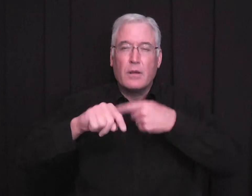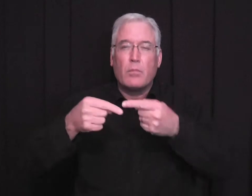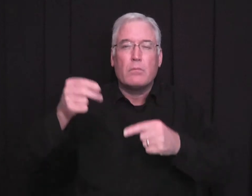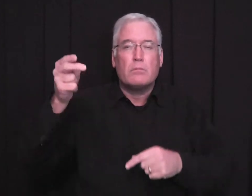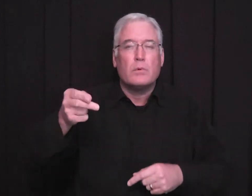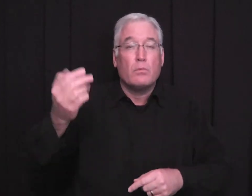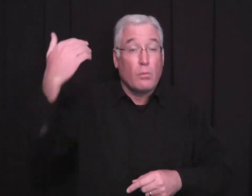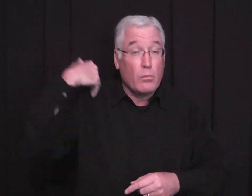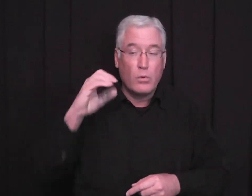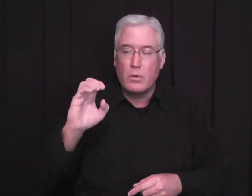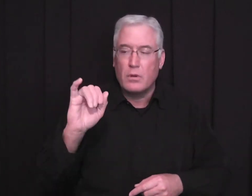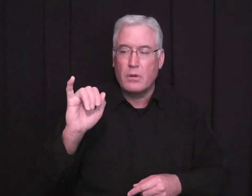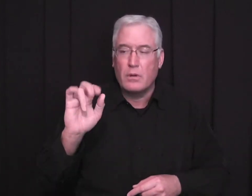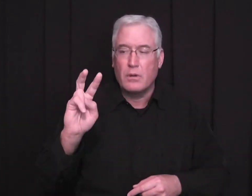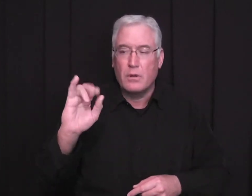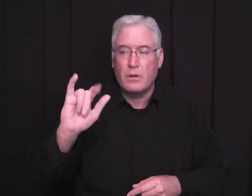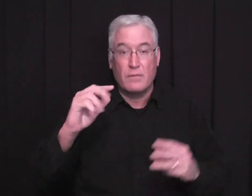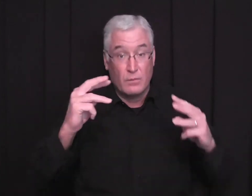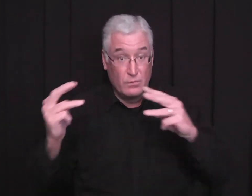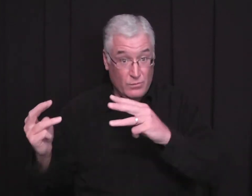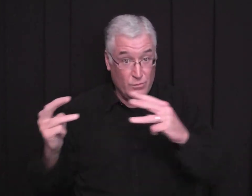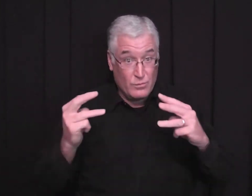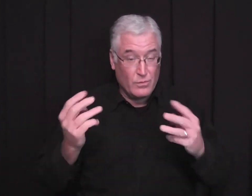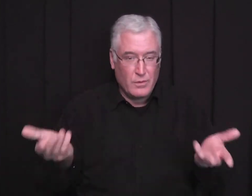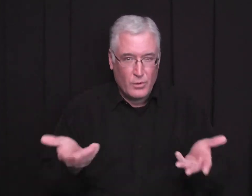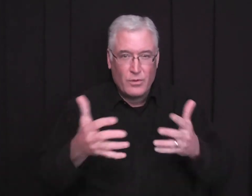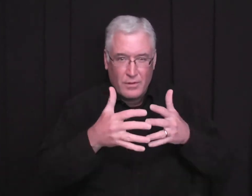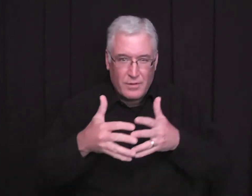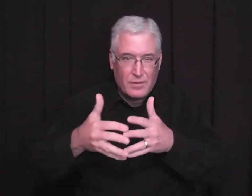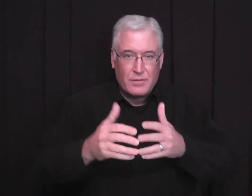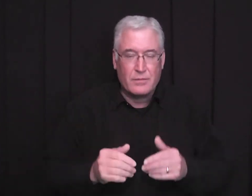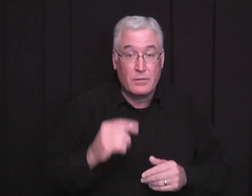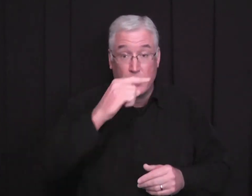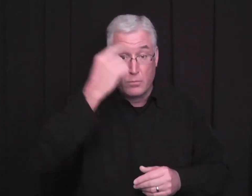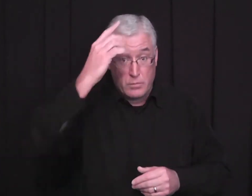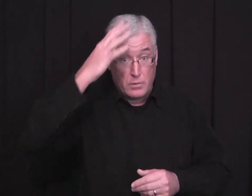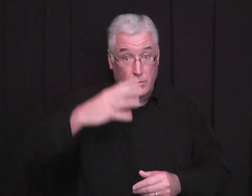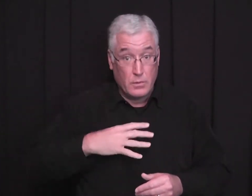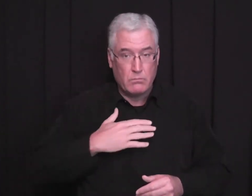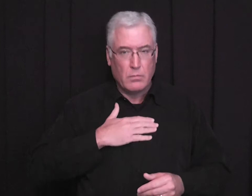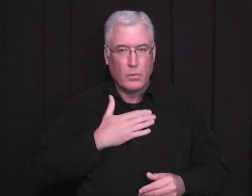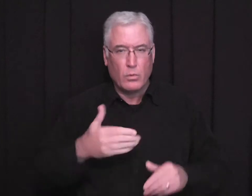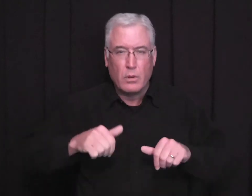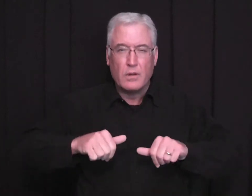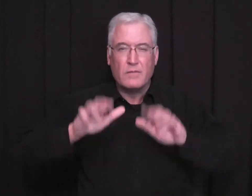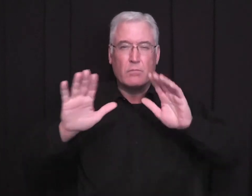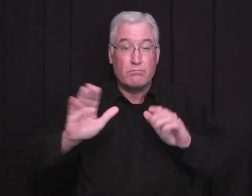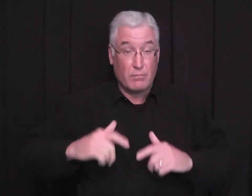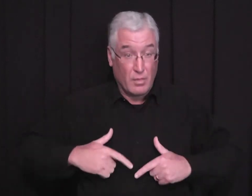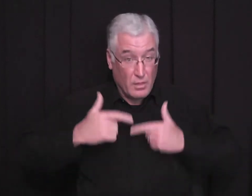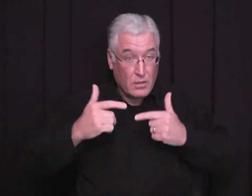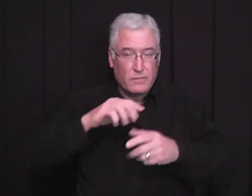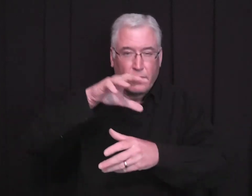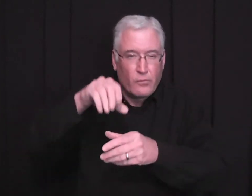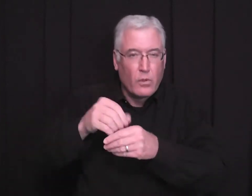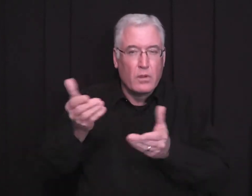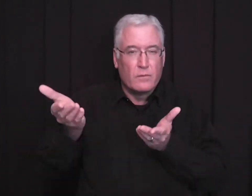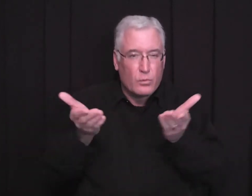Recently I was watching a television show about history. It was about the Civil War here in America, and there were some African American